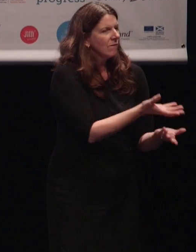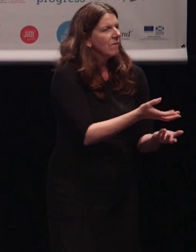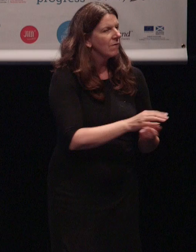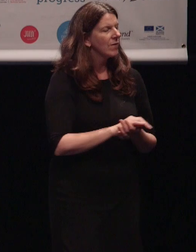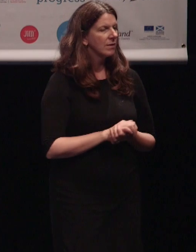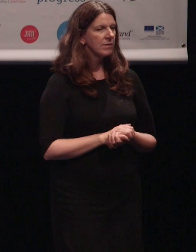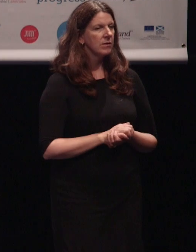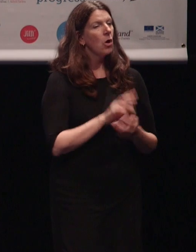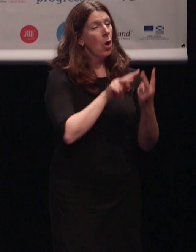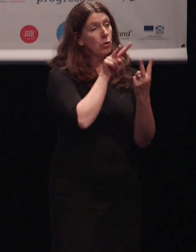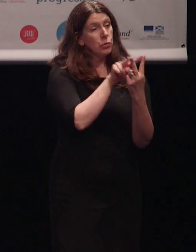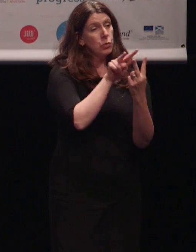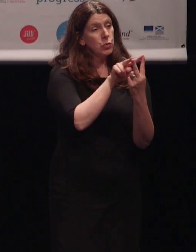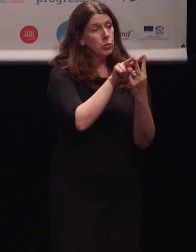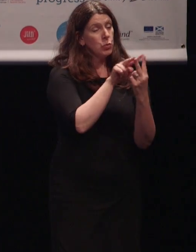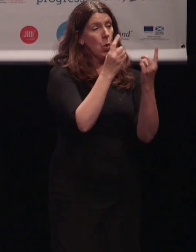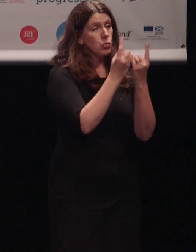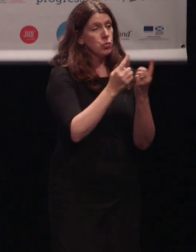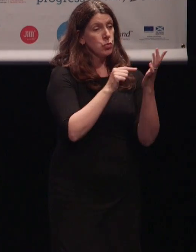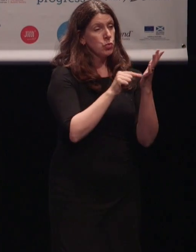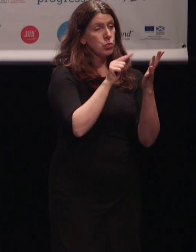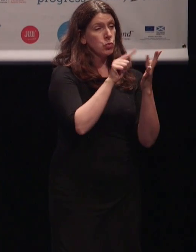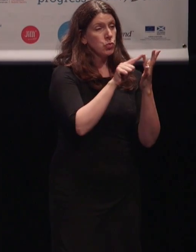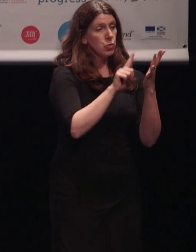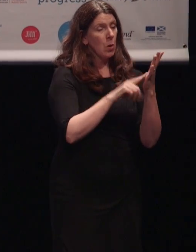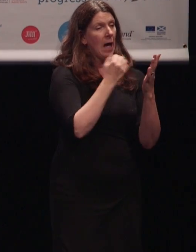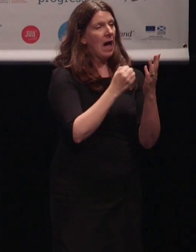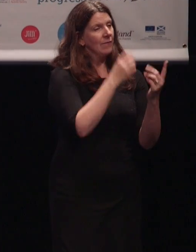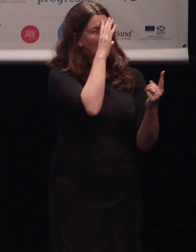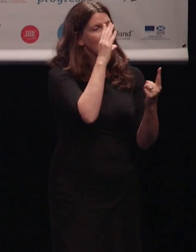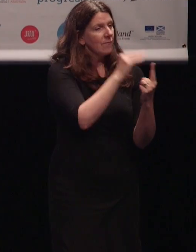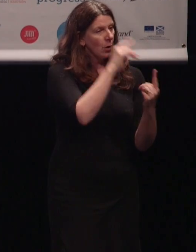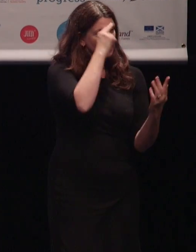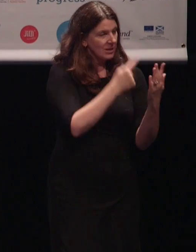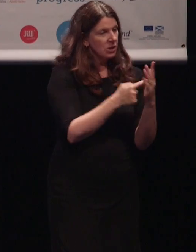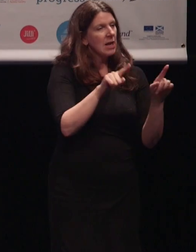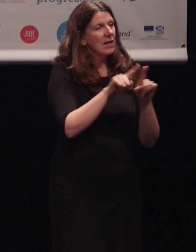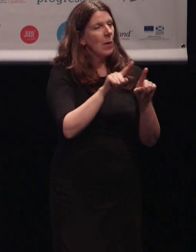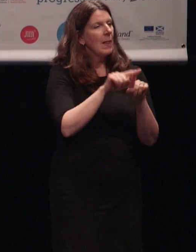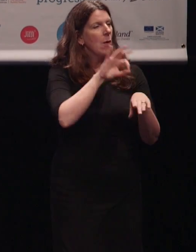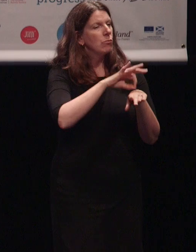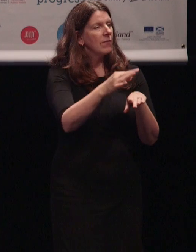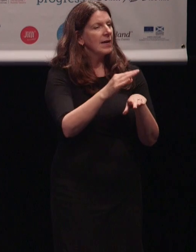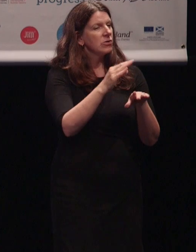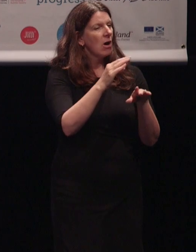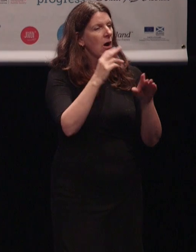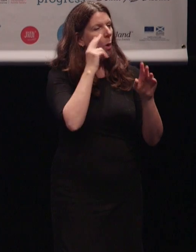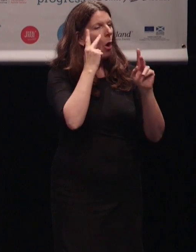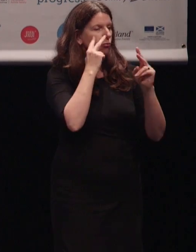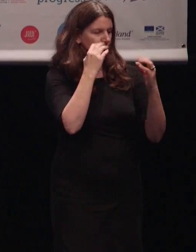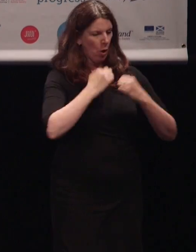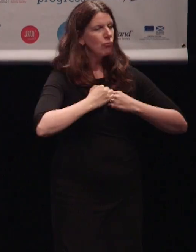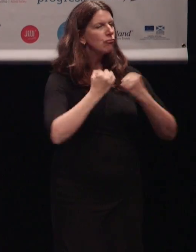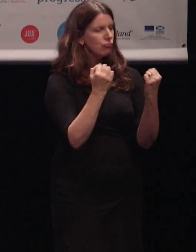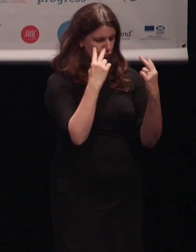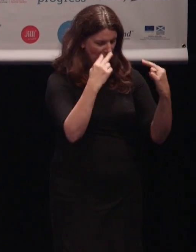We have two tools here, not only the informed decision tool, we also have the professional reflection tool. That tool has to be used